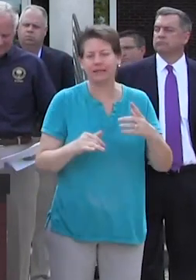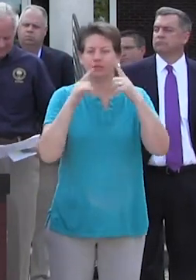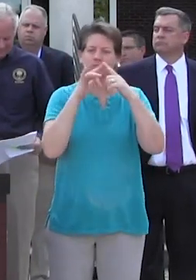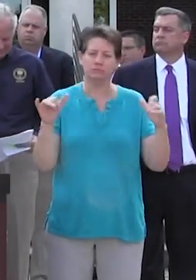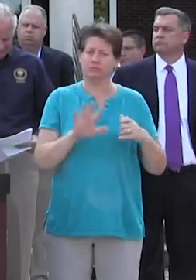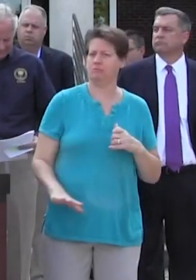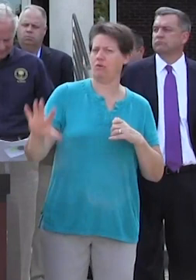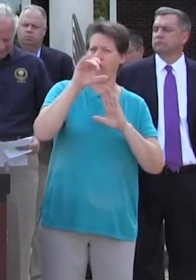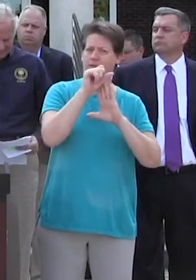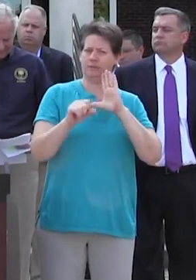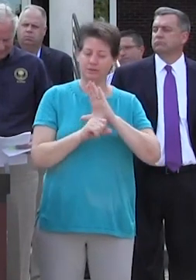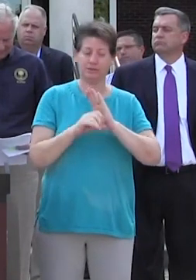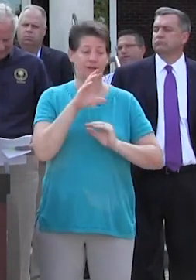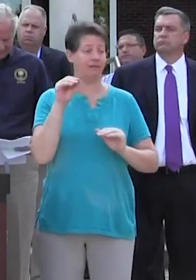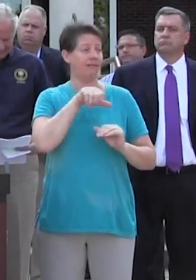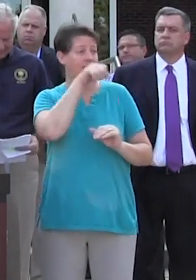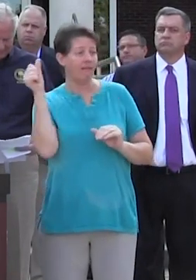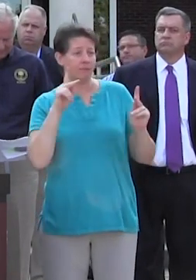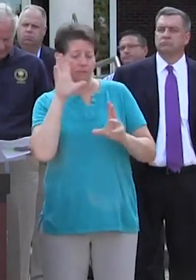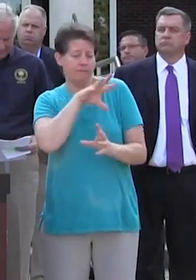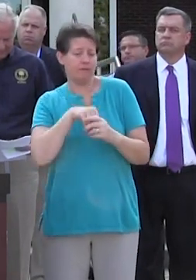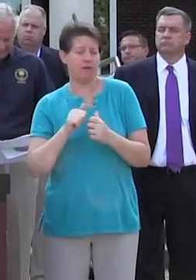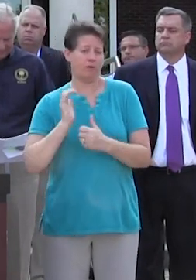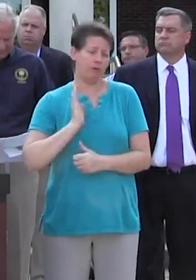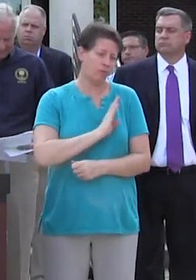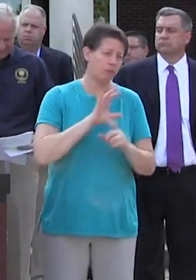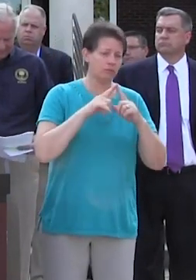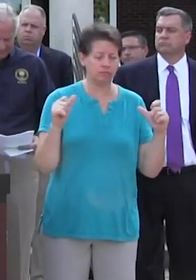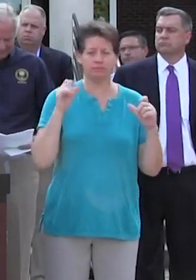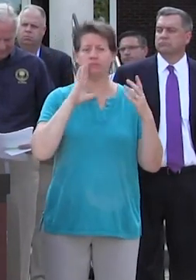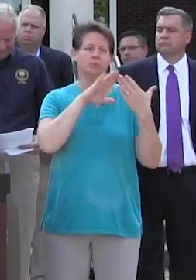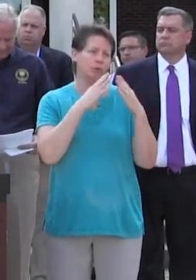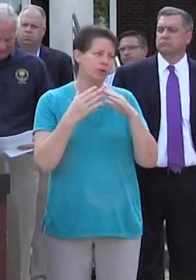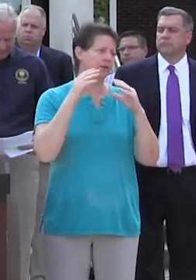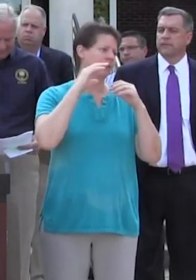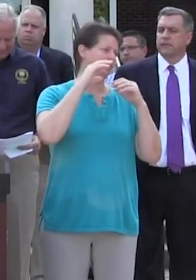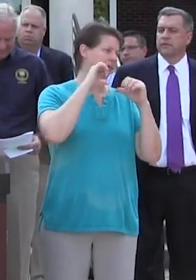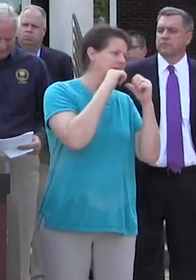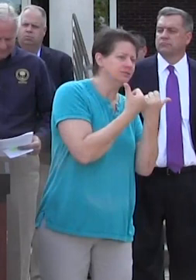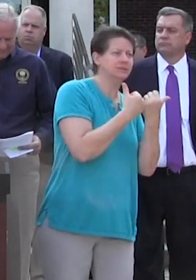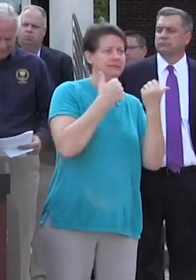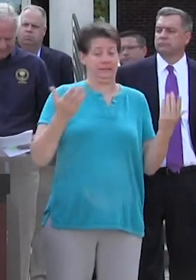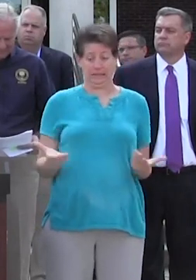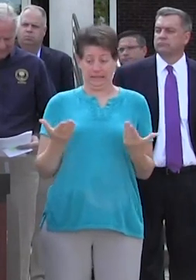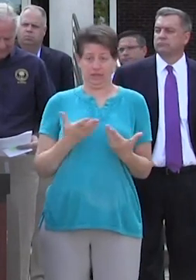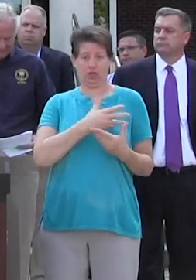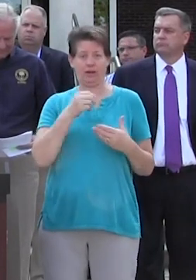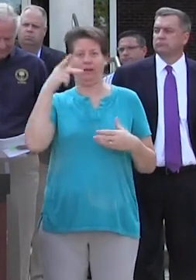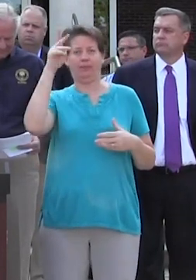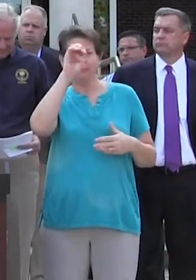as well as trustees from community foundations, both ours in the Midlands and those in the